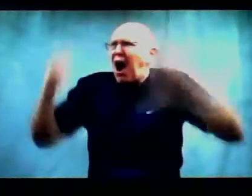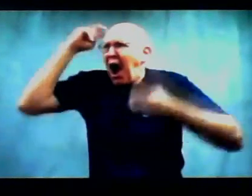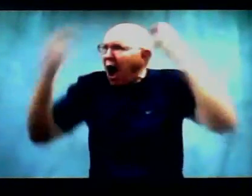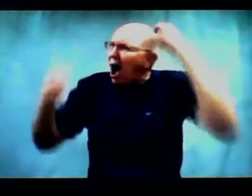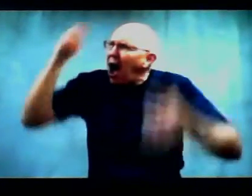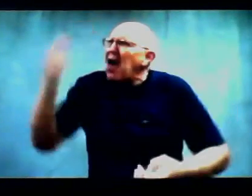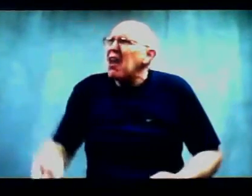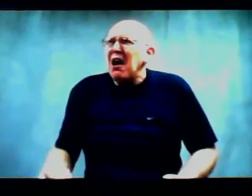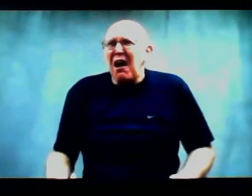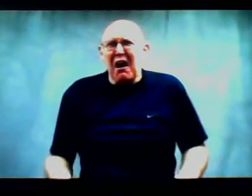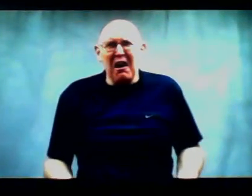hair is going to fall out.